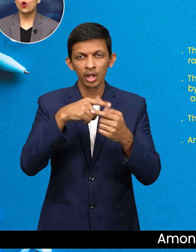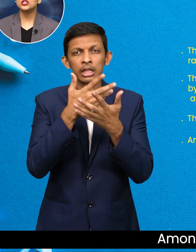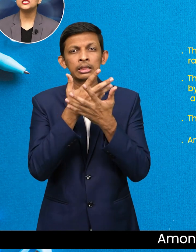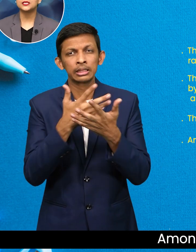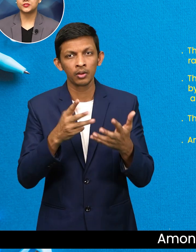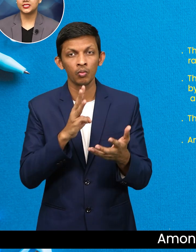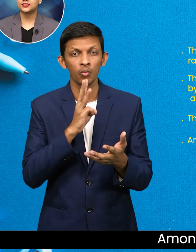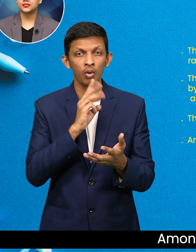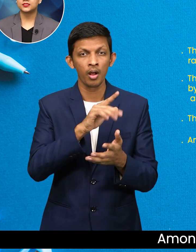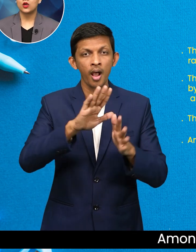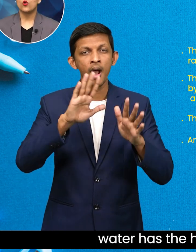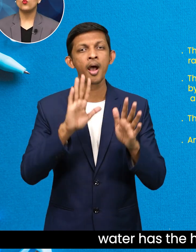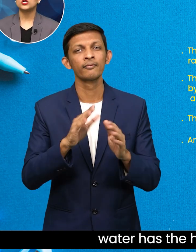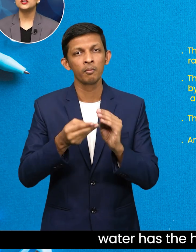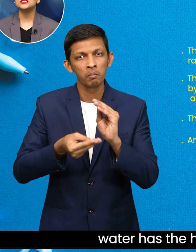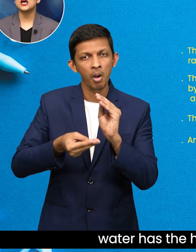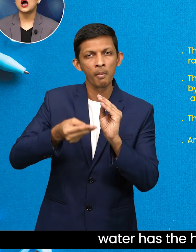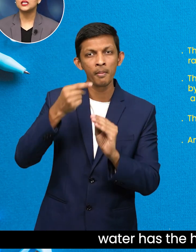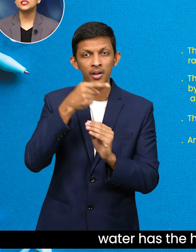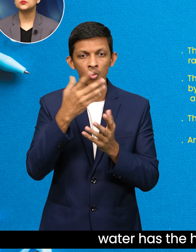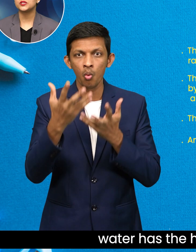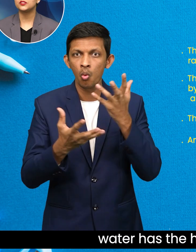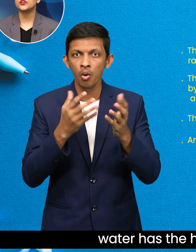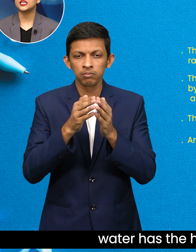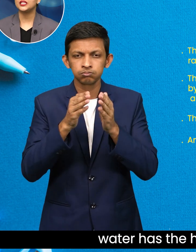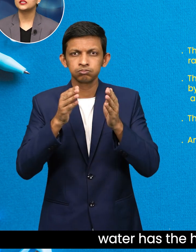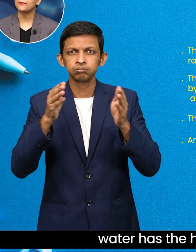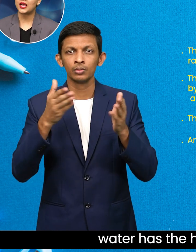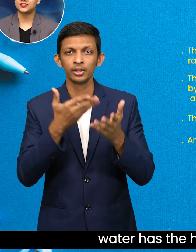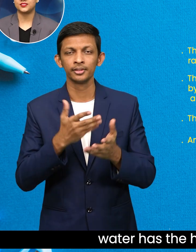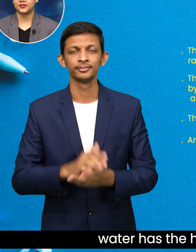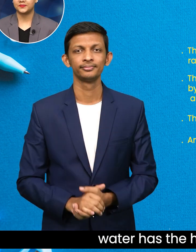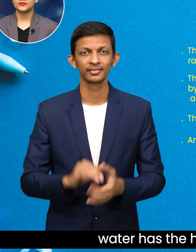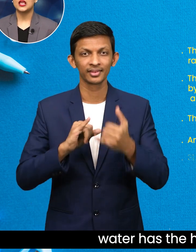Among all the substances, water has the highest specific heat